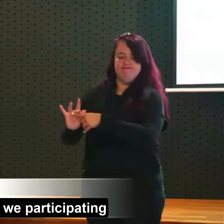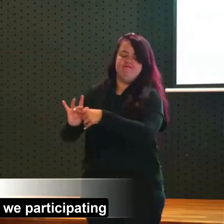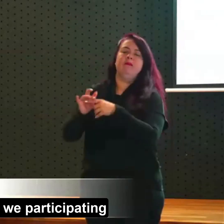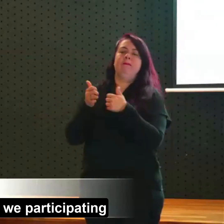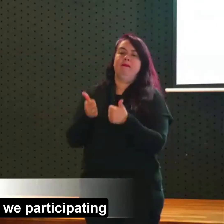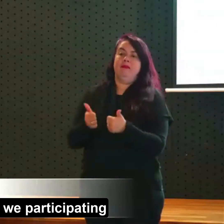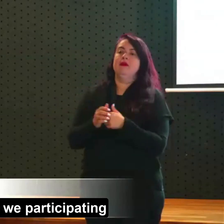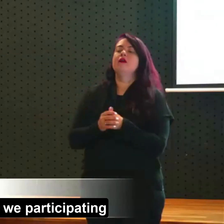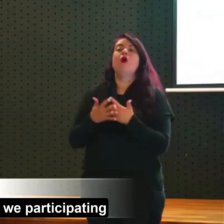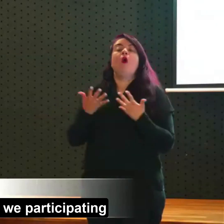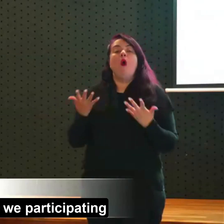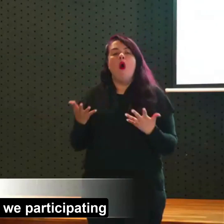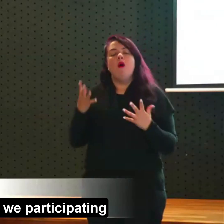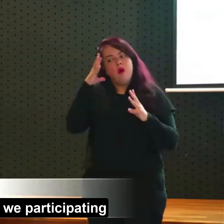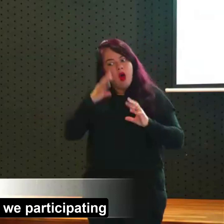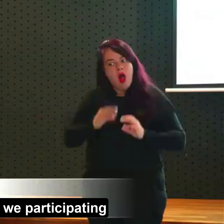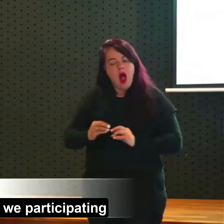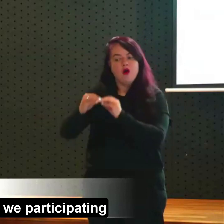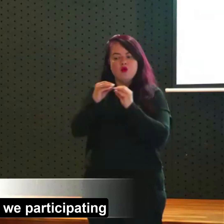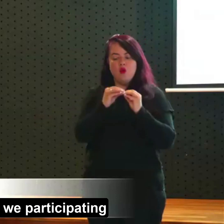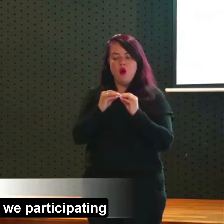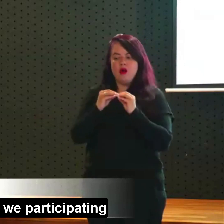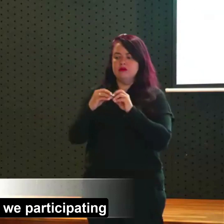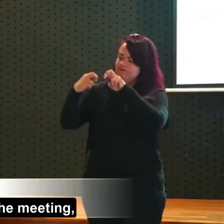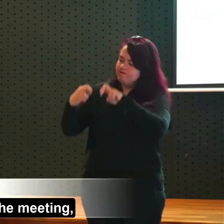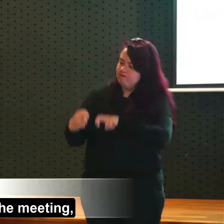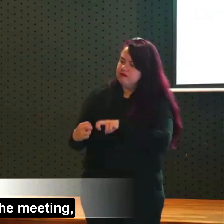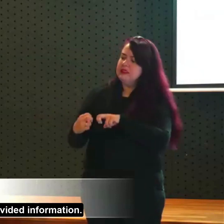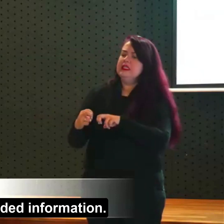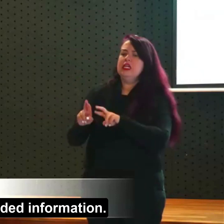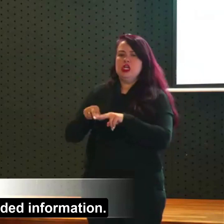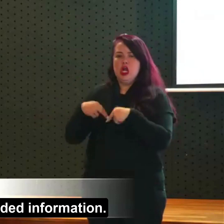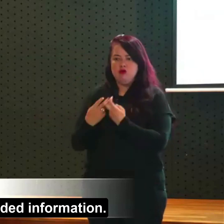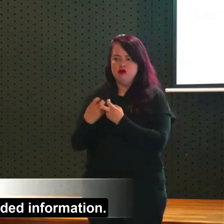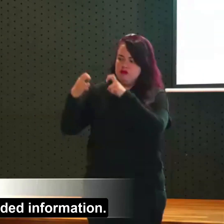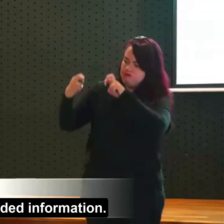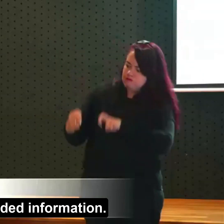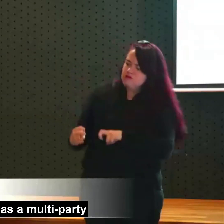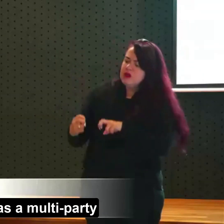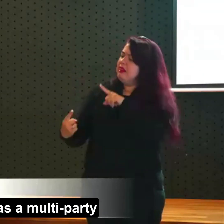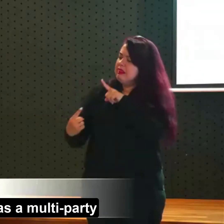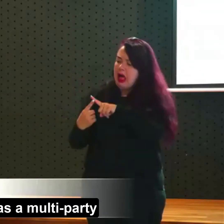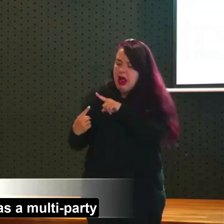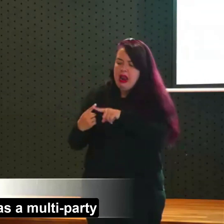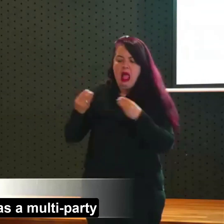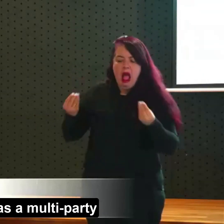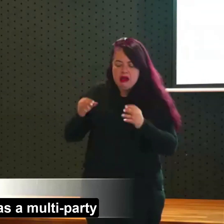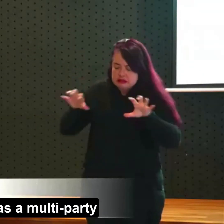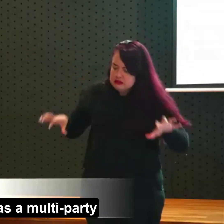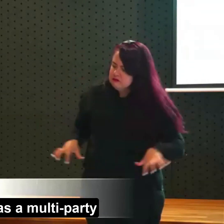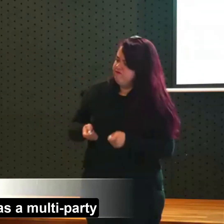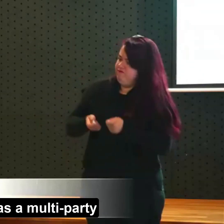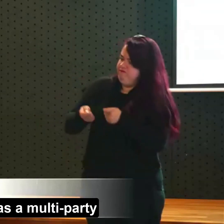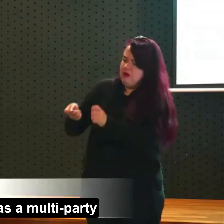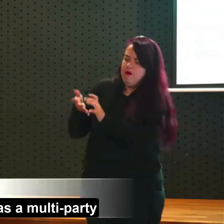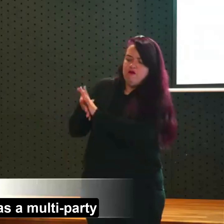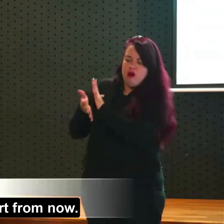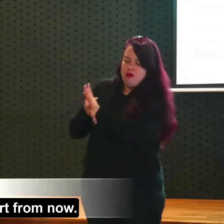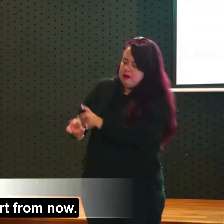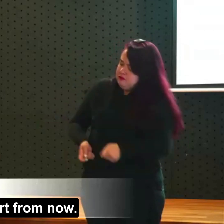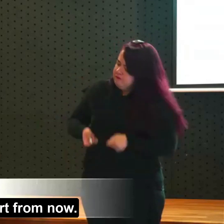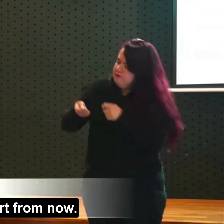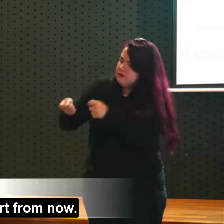fashion, because we participating in the meetings, we provided information. This was a